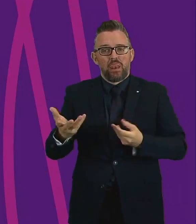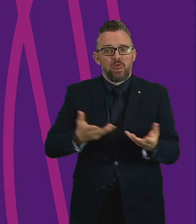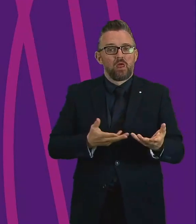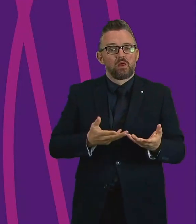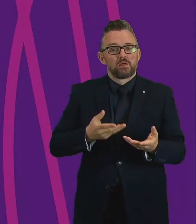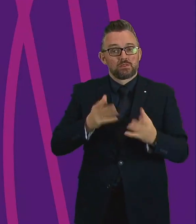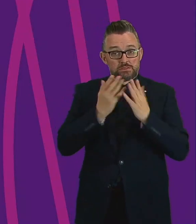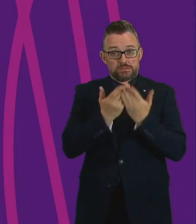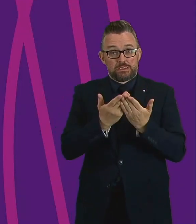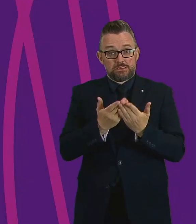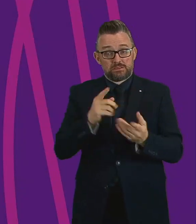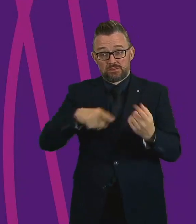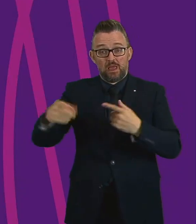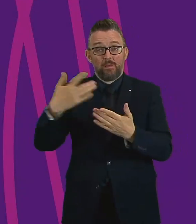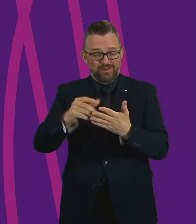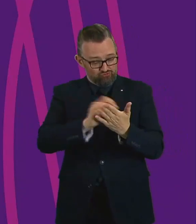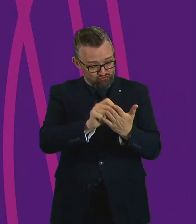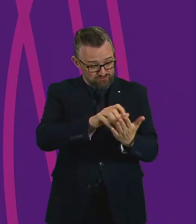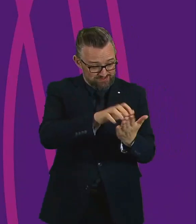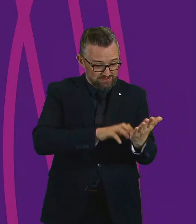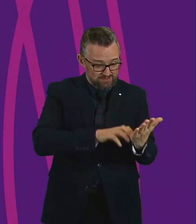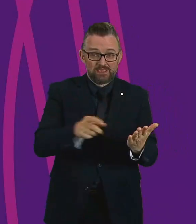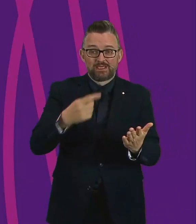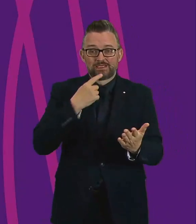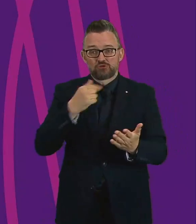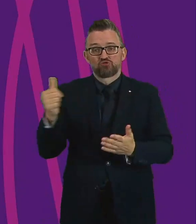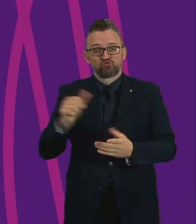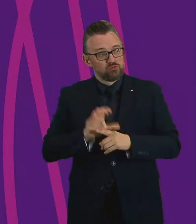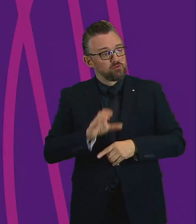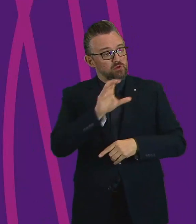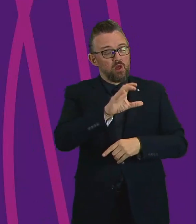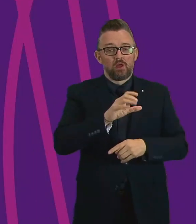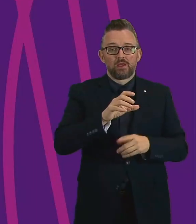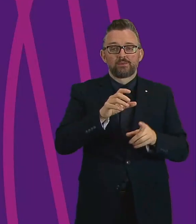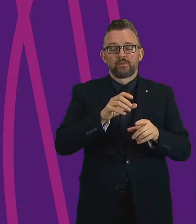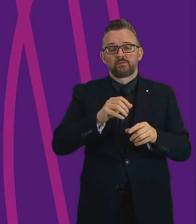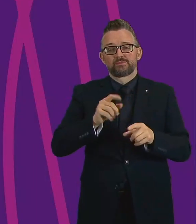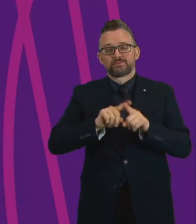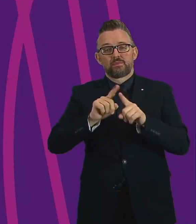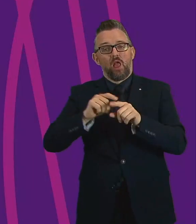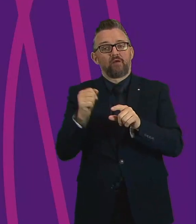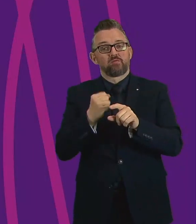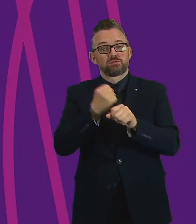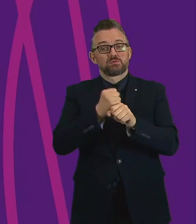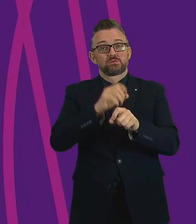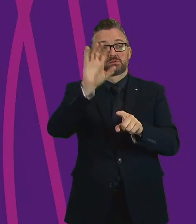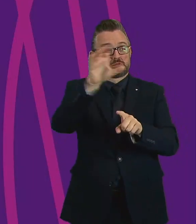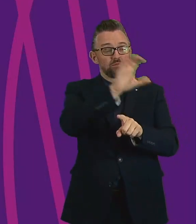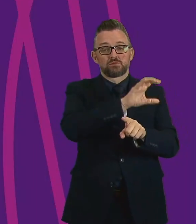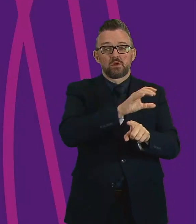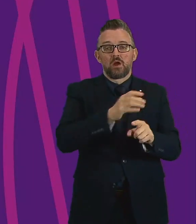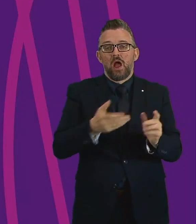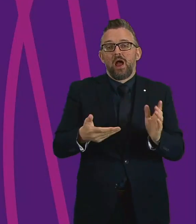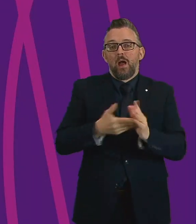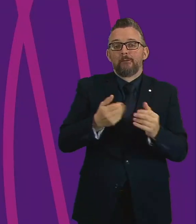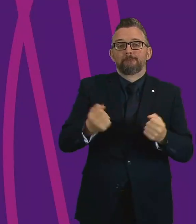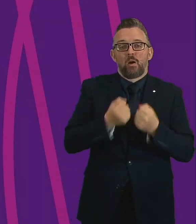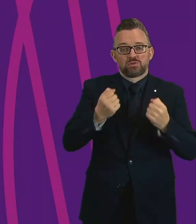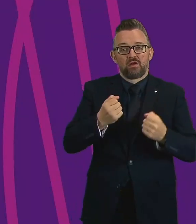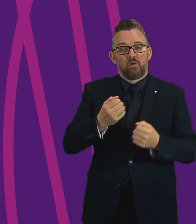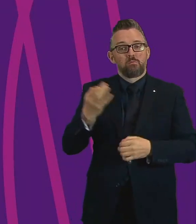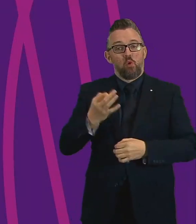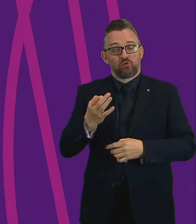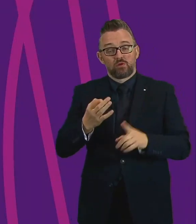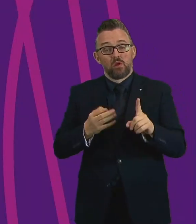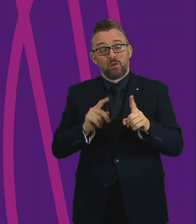wrote, and I quote, "There is therefore a case for giving the devolved governments greater access to borrowing." Another man I don't often